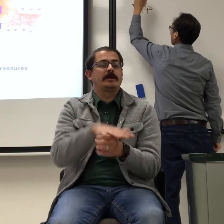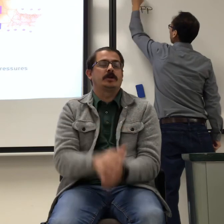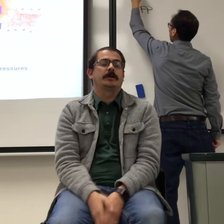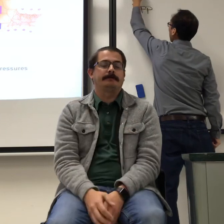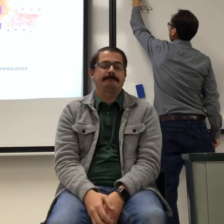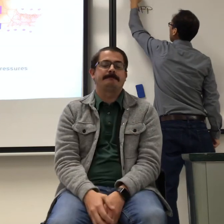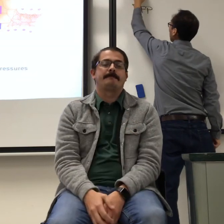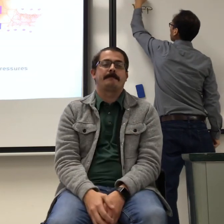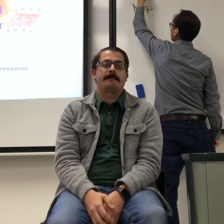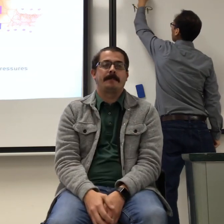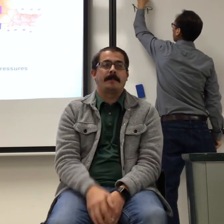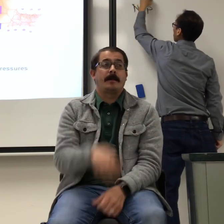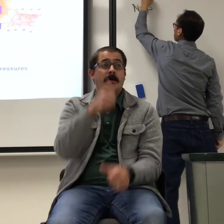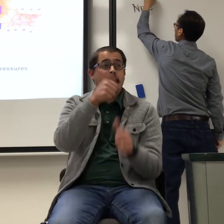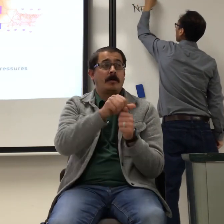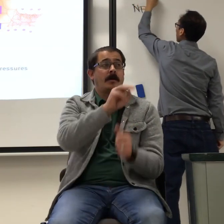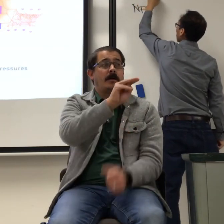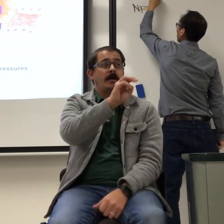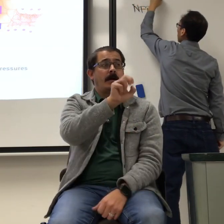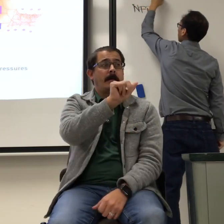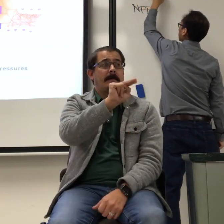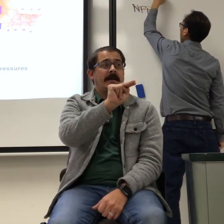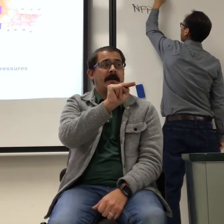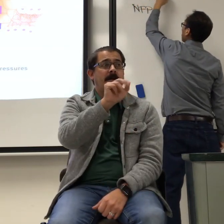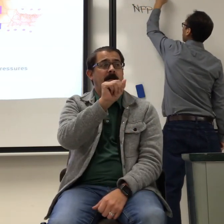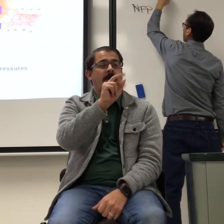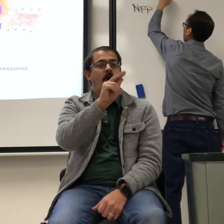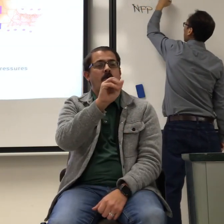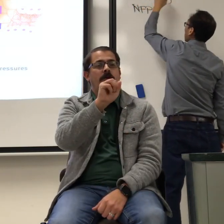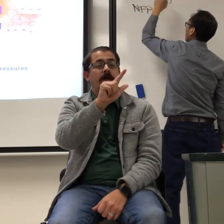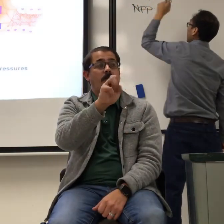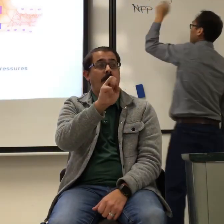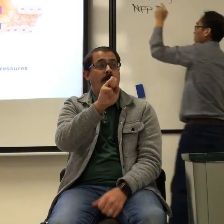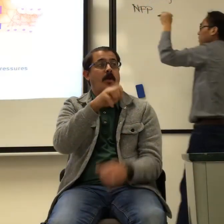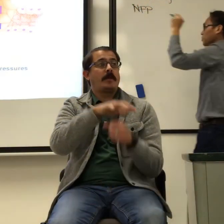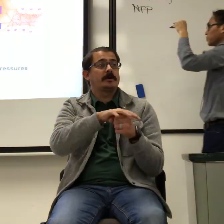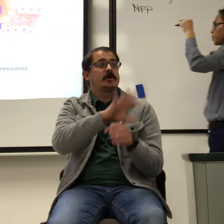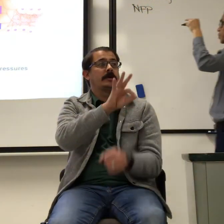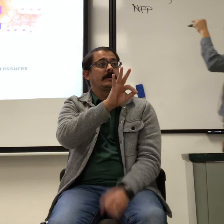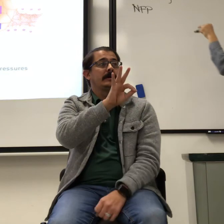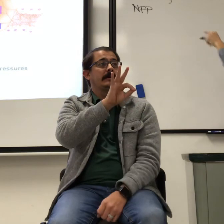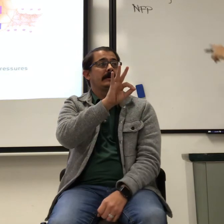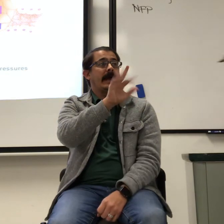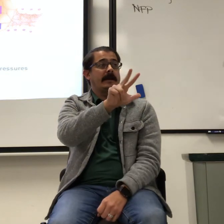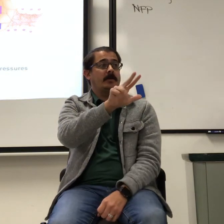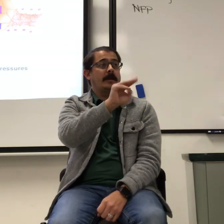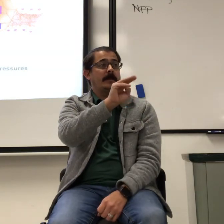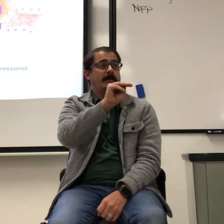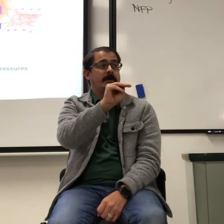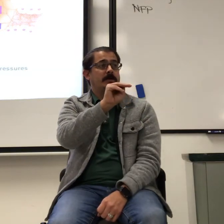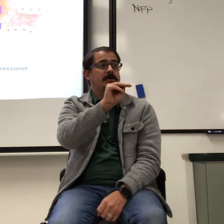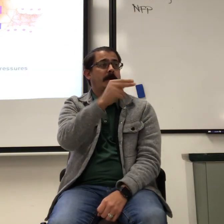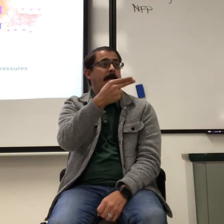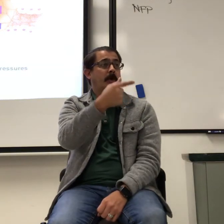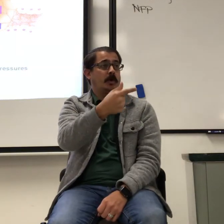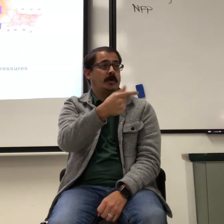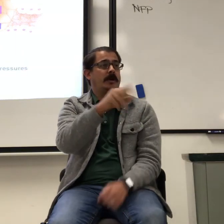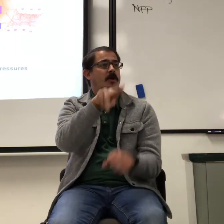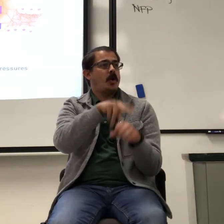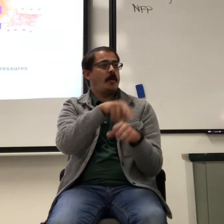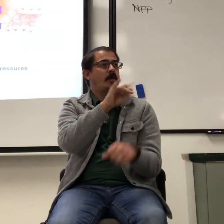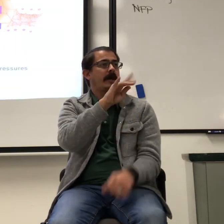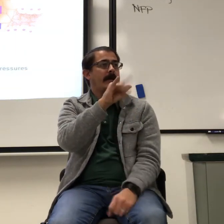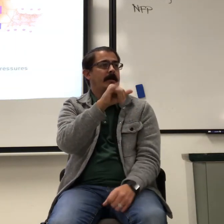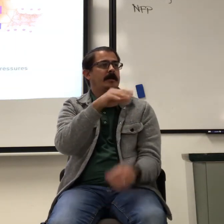Let's remember that mean arterial pressure is 93 millimeters of mercury. In normal capillaries, the